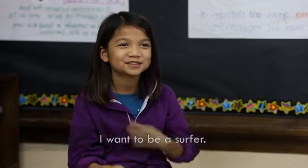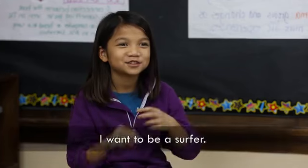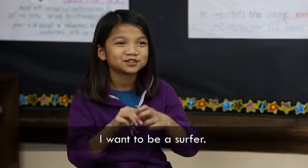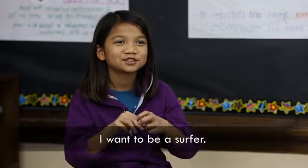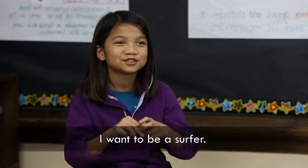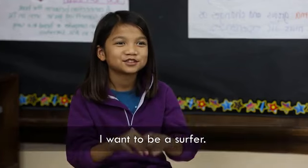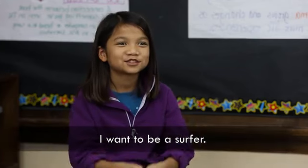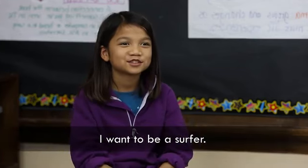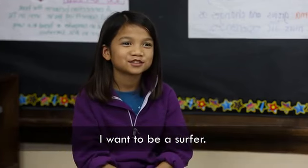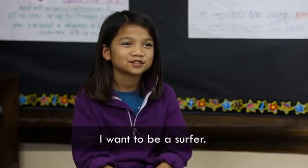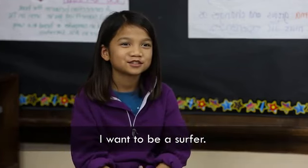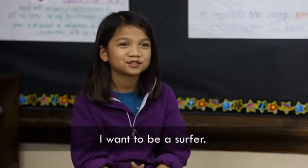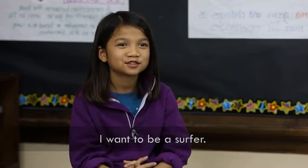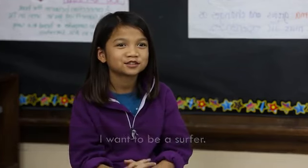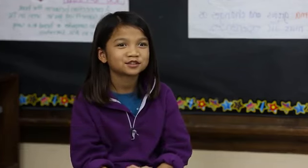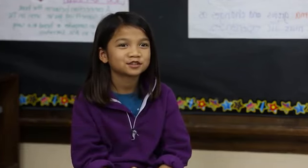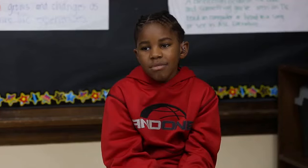I want to be a surfer.